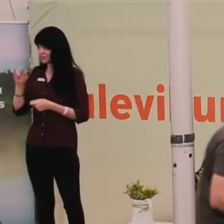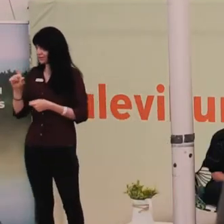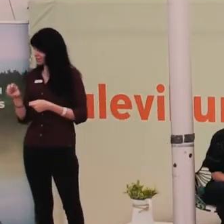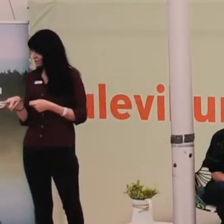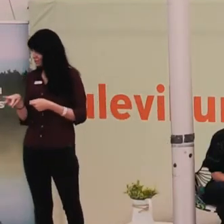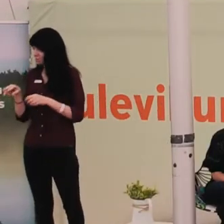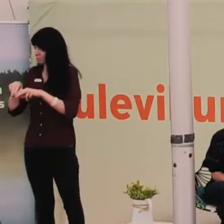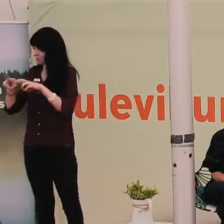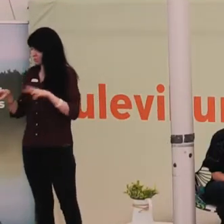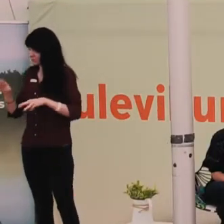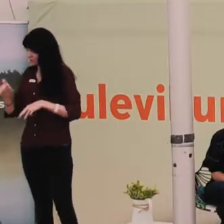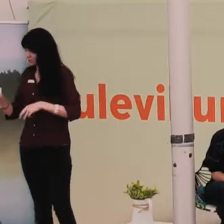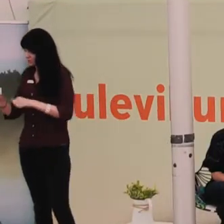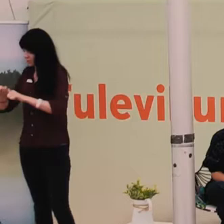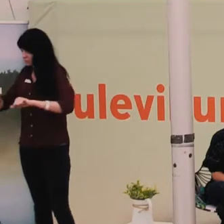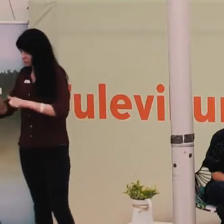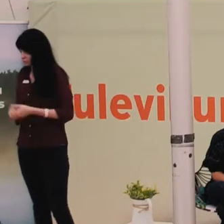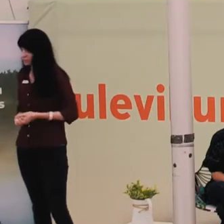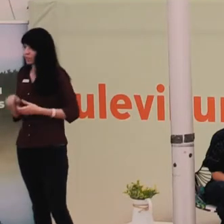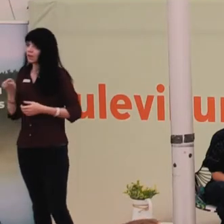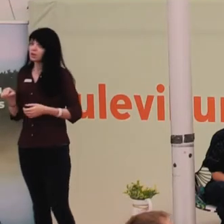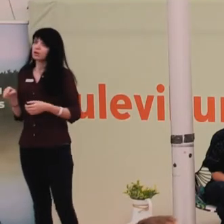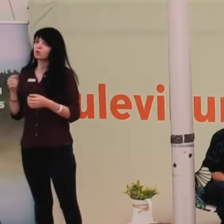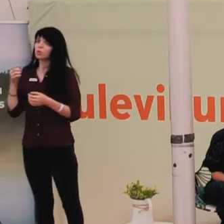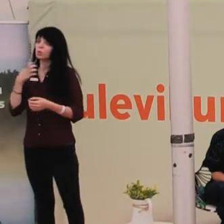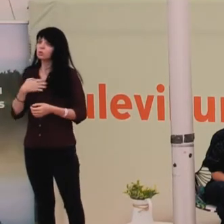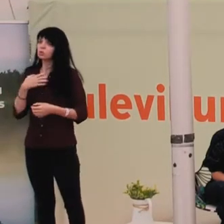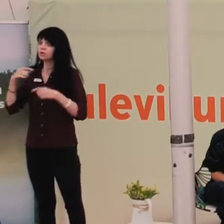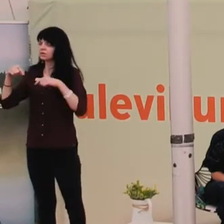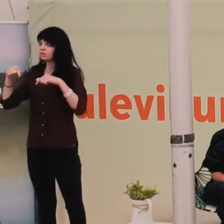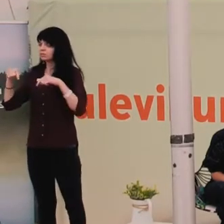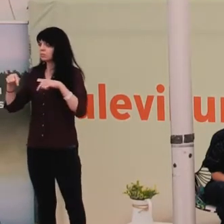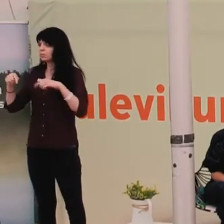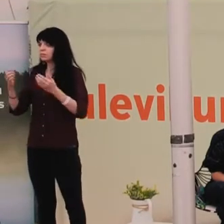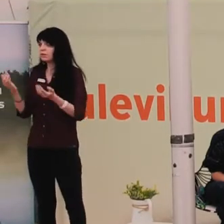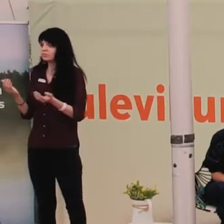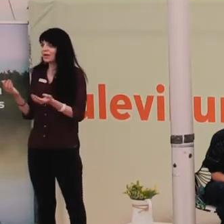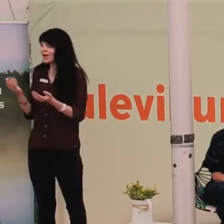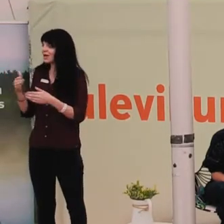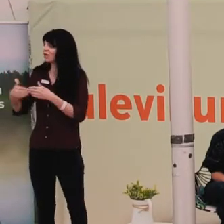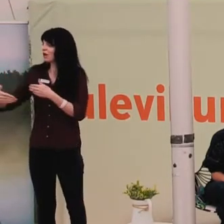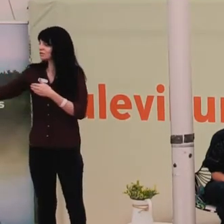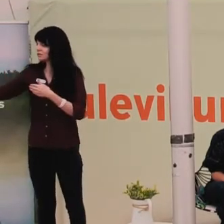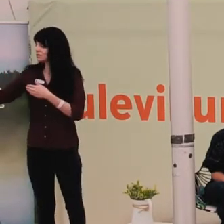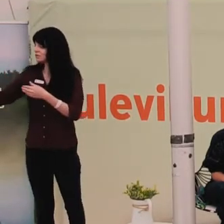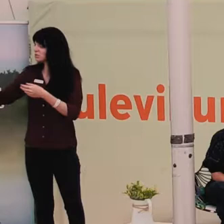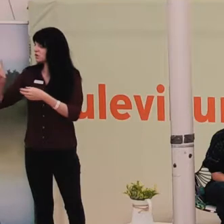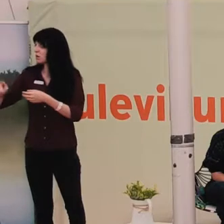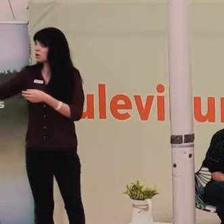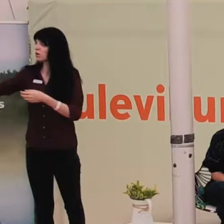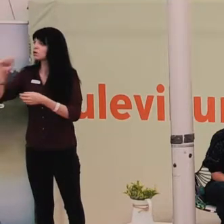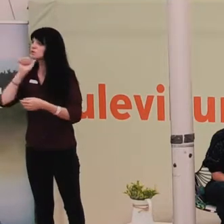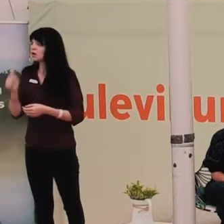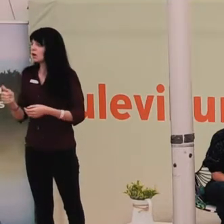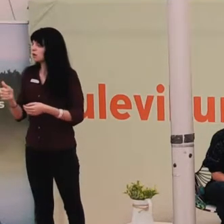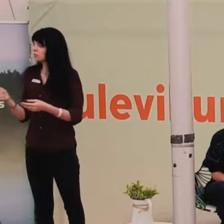discussing this topic is that it's very clear that we cannot go on as we have. The idea that the